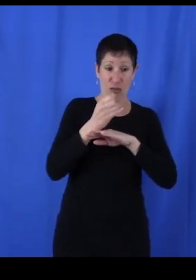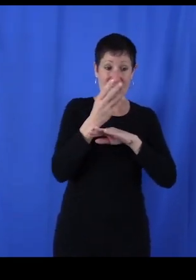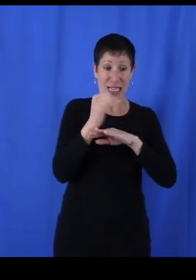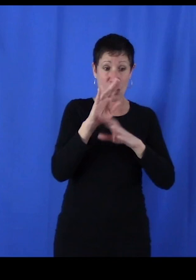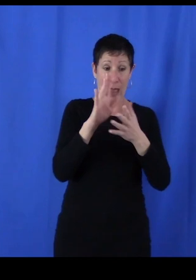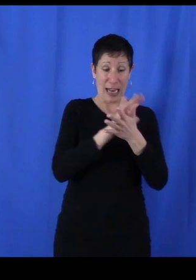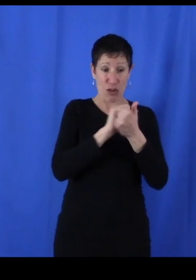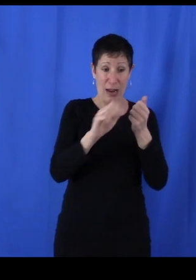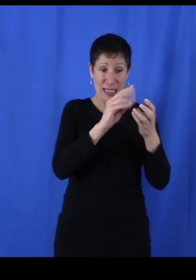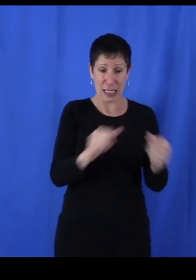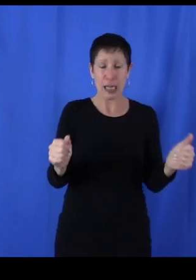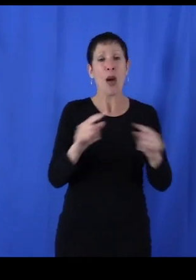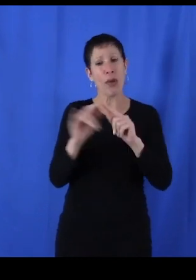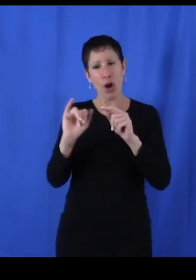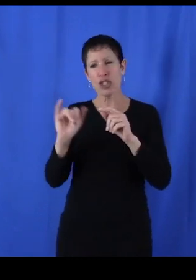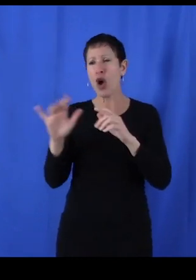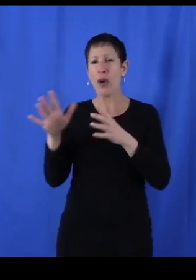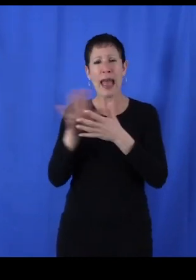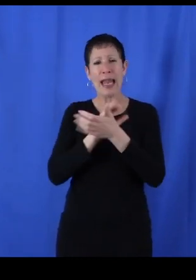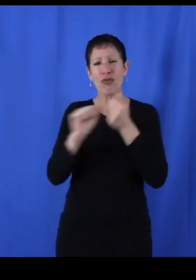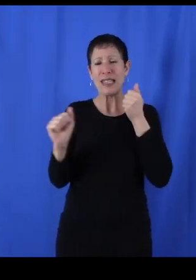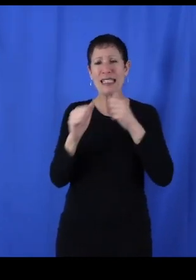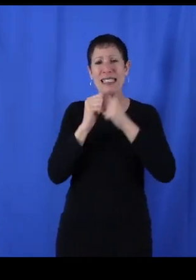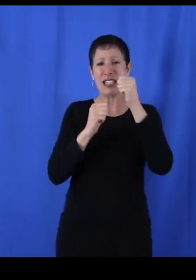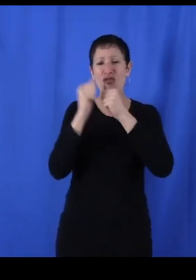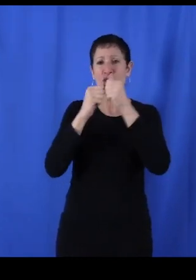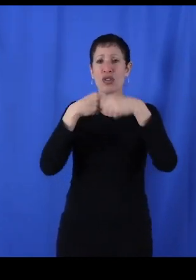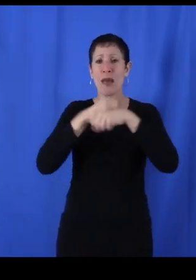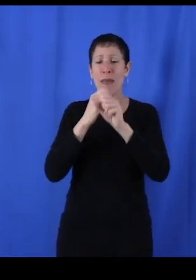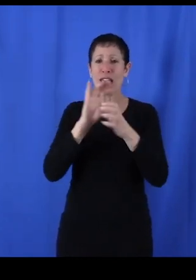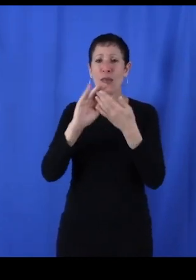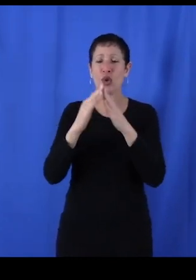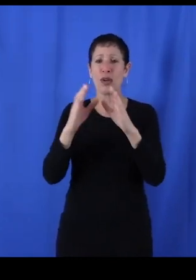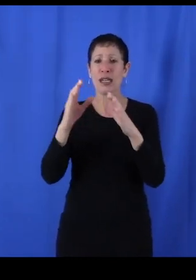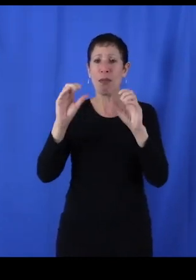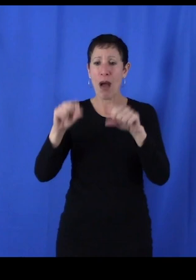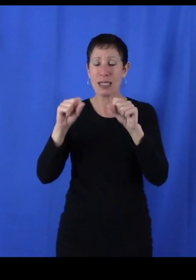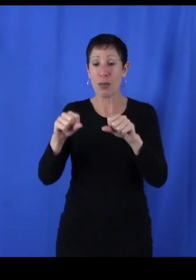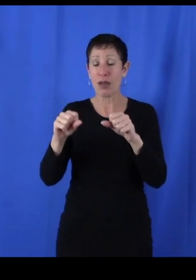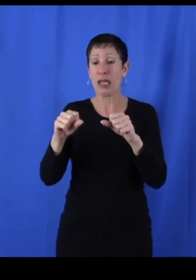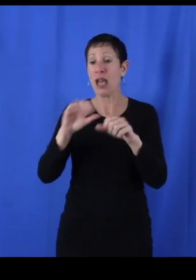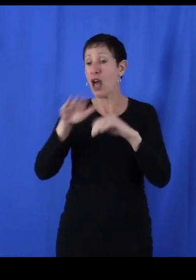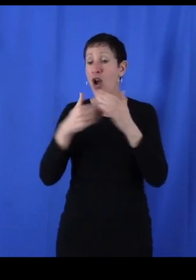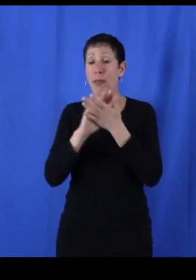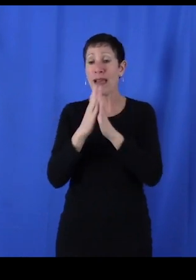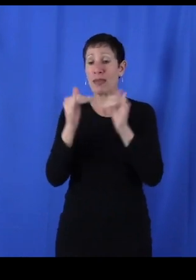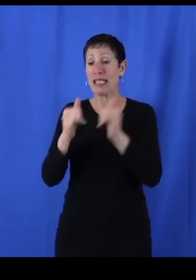community. It erases structures that make possible community by making it all individual agent-based, right?